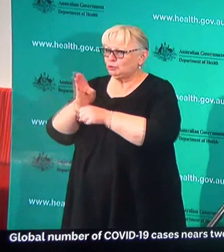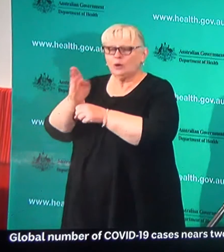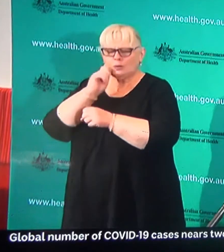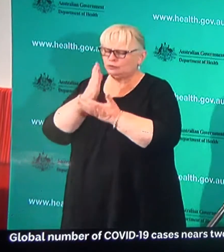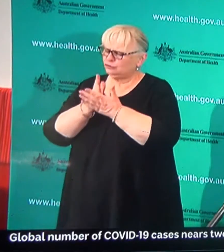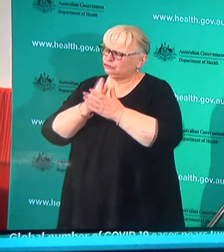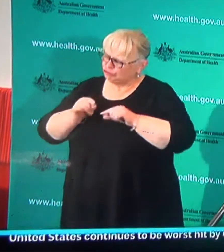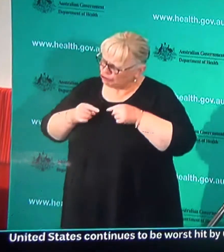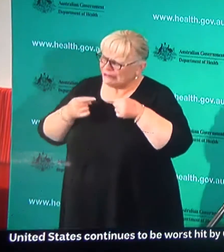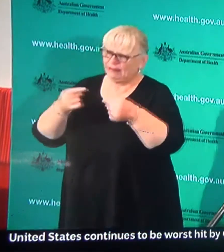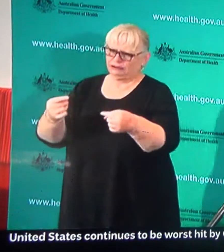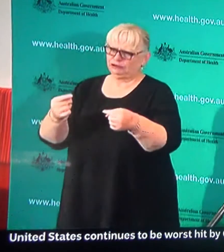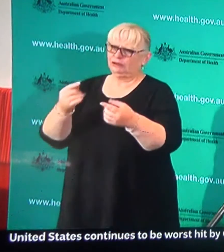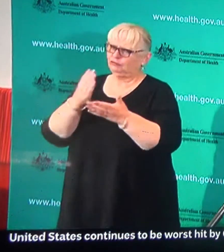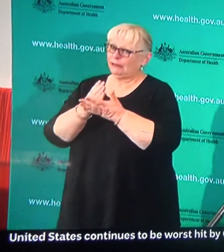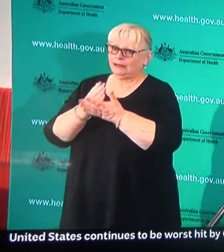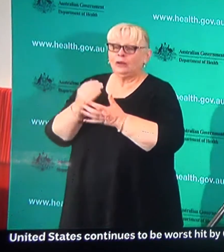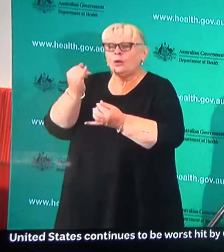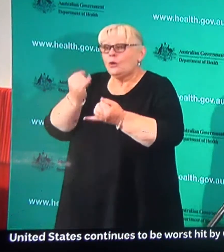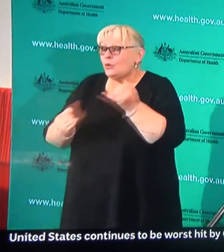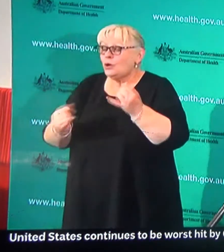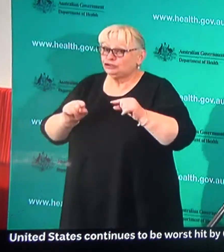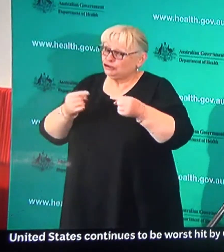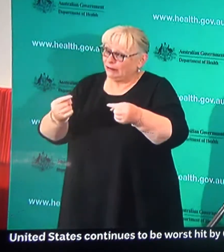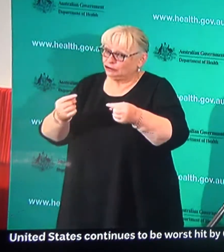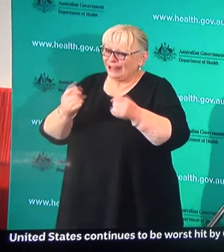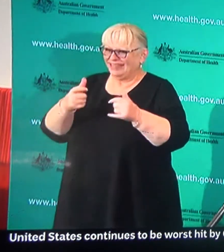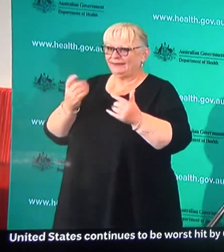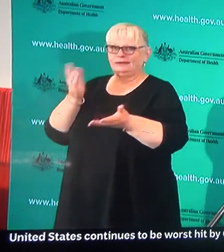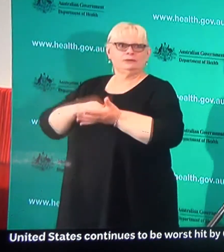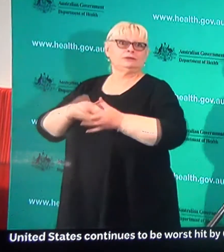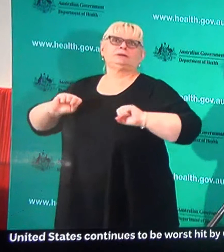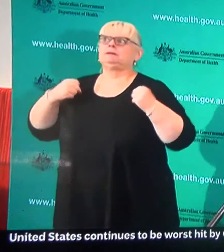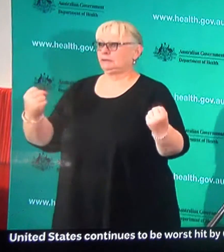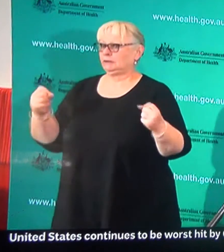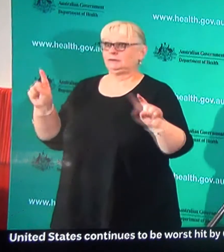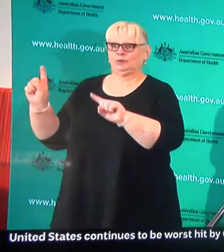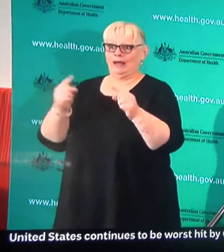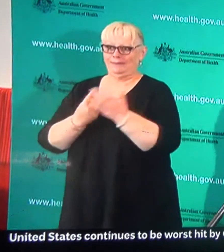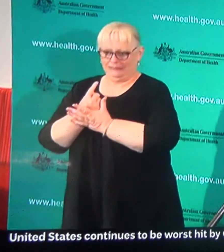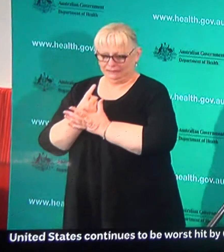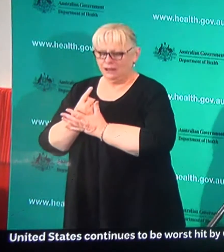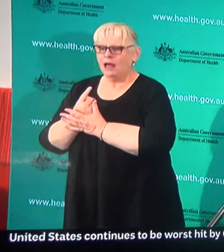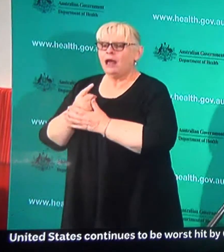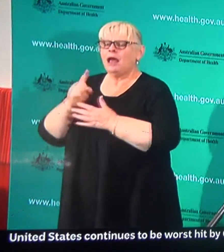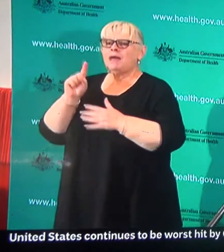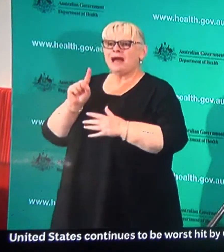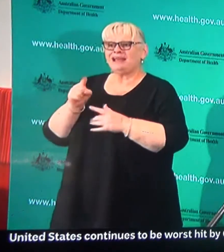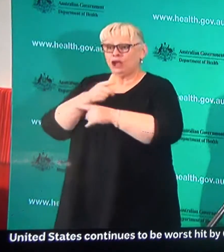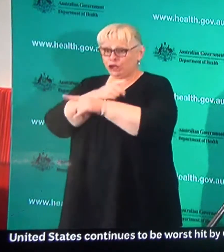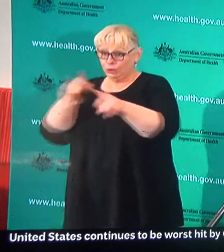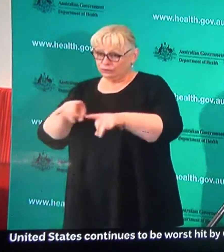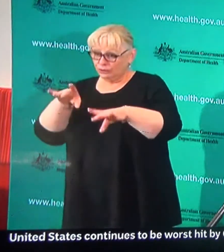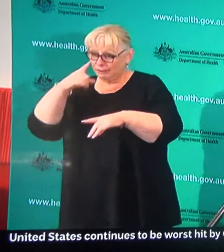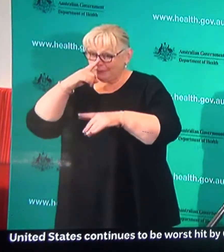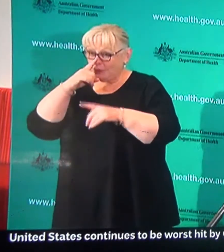challenging, and perhaps even more challenging than the way in. But the way that you as Australians can help us meet